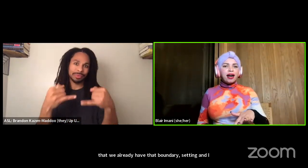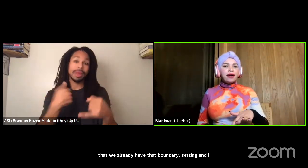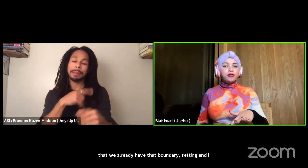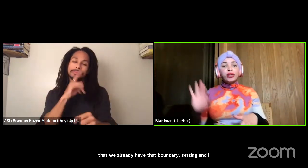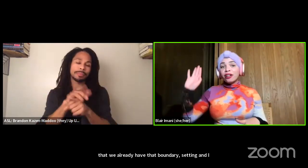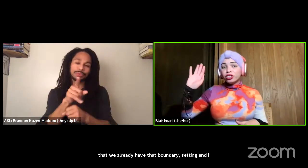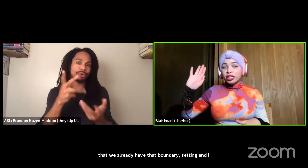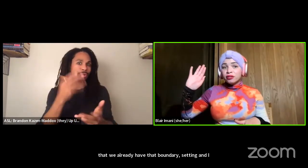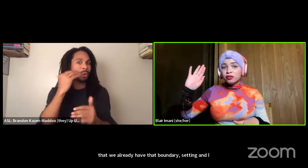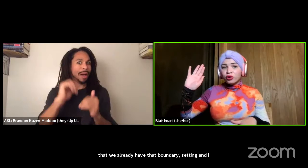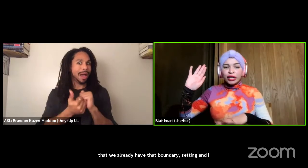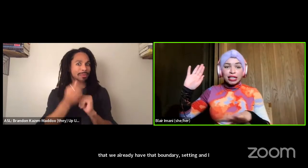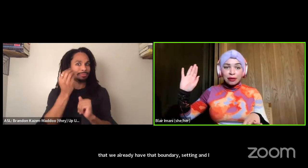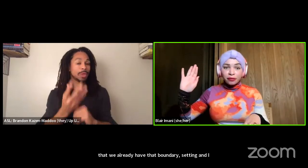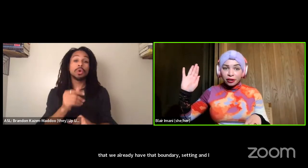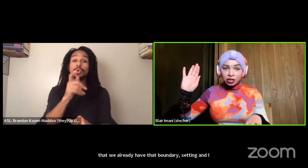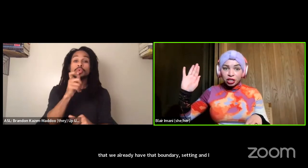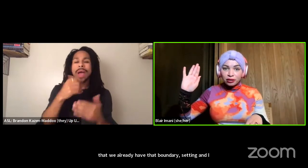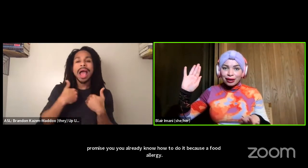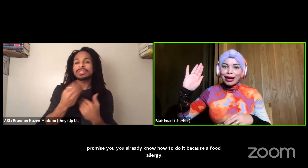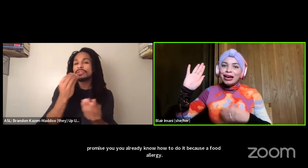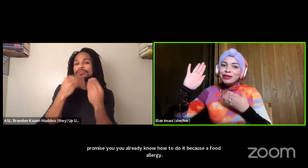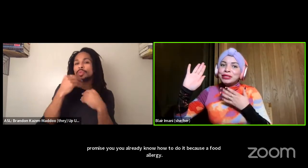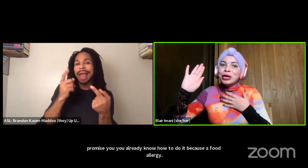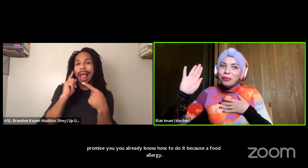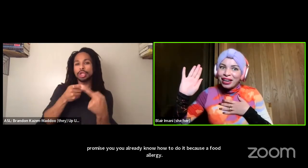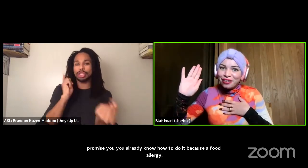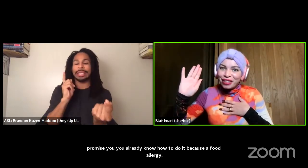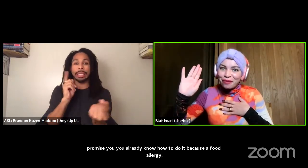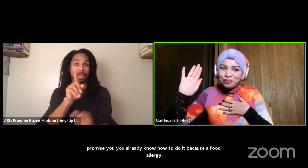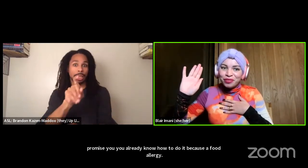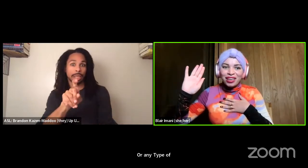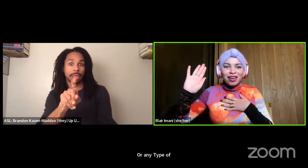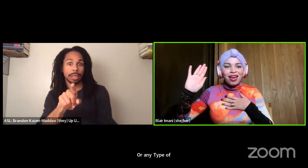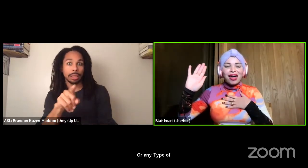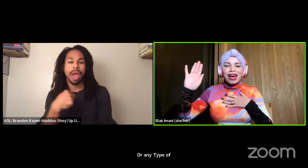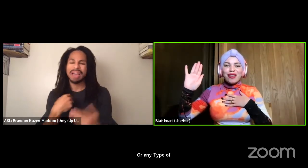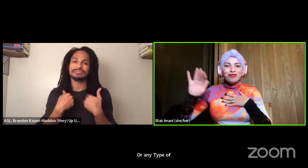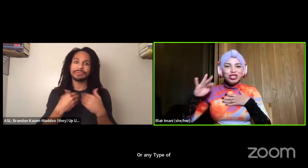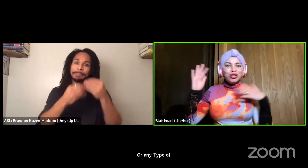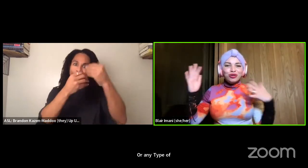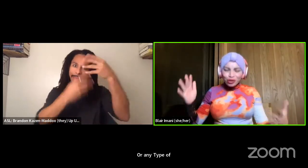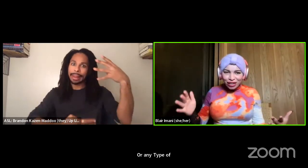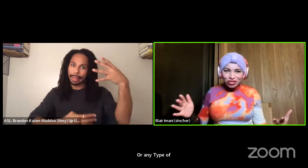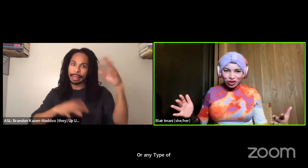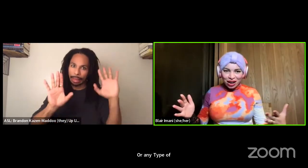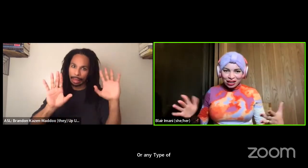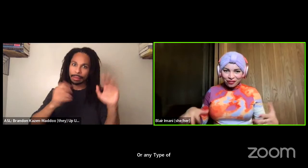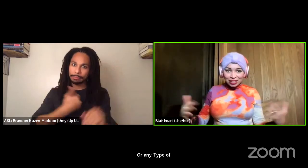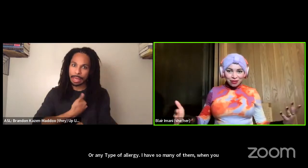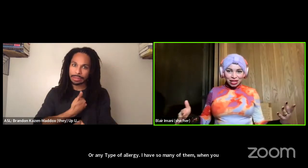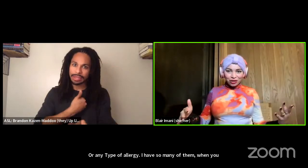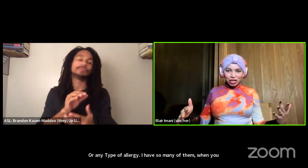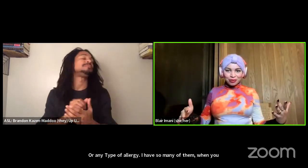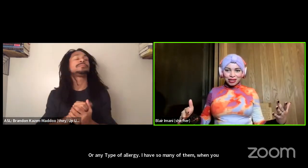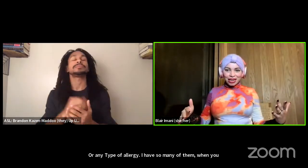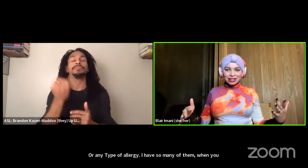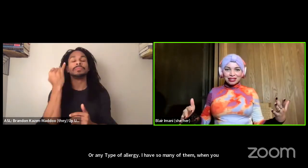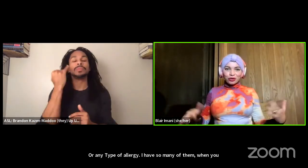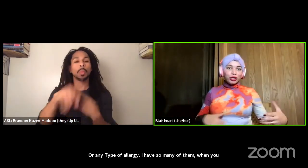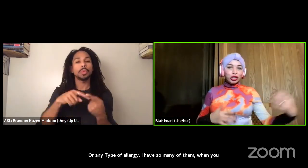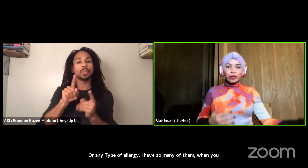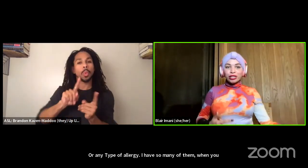has a food allergy or any type of allergy? I have so many of them. When you go to a restaurant, if that's something that